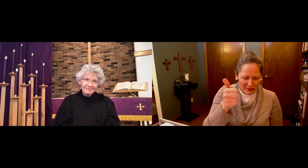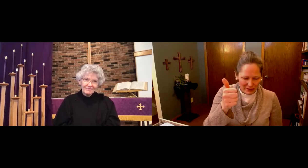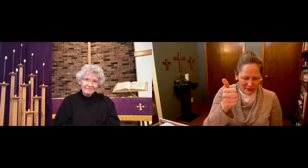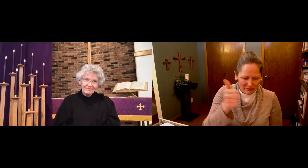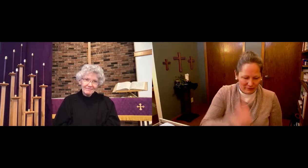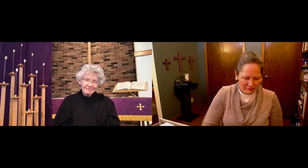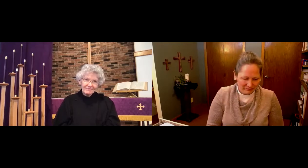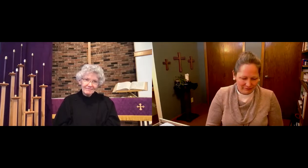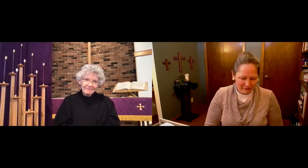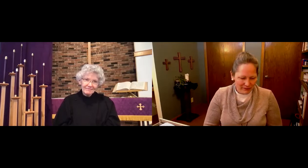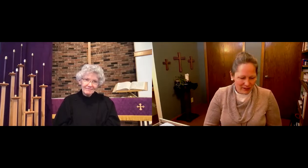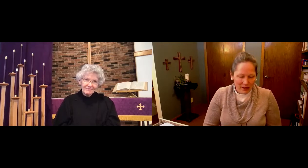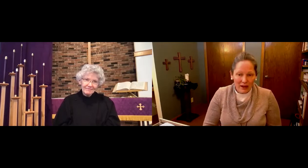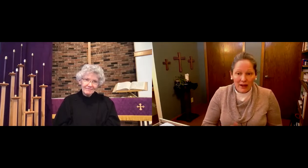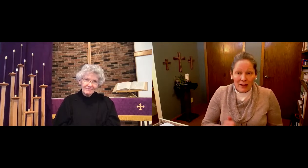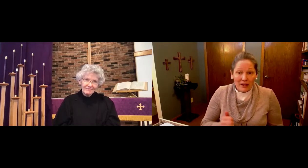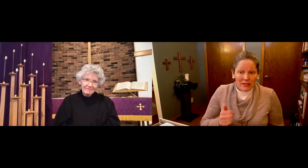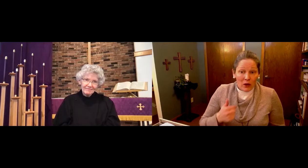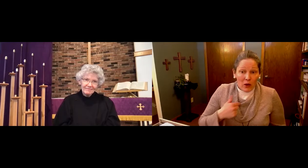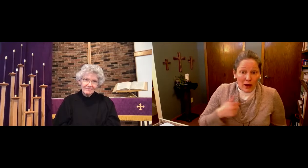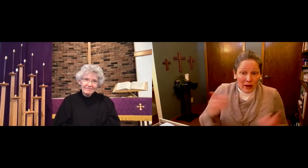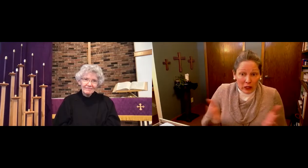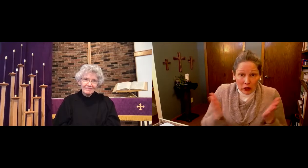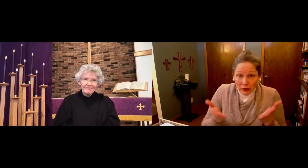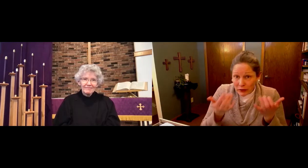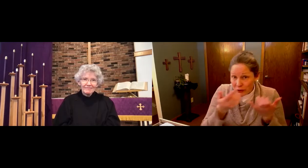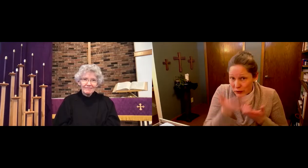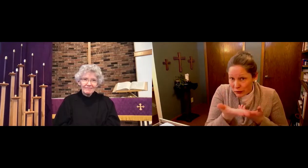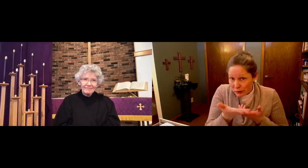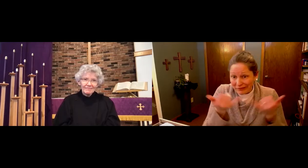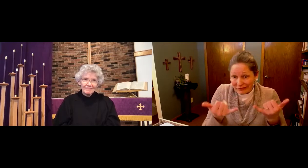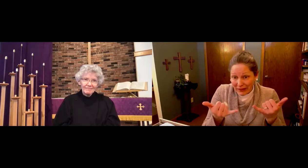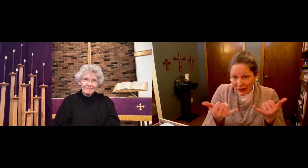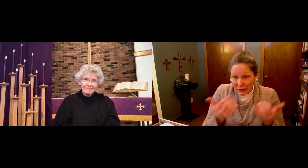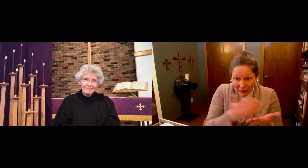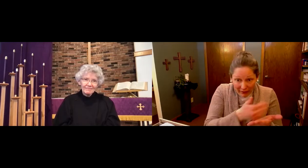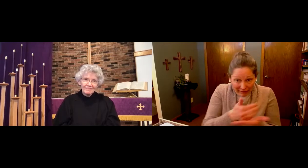We will need to mark our own foreheads with whatever we have at home.